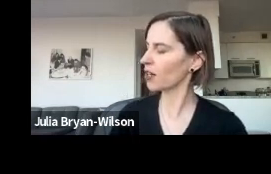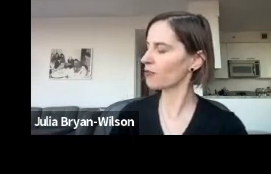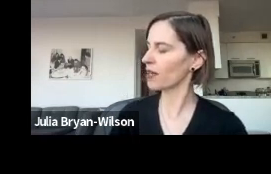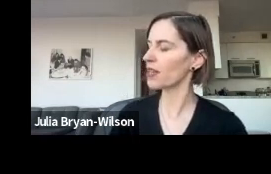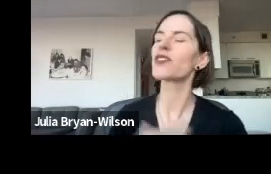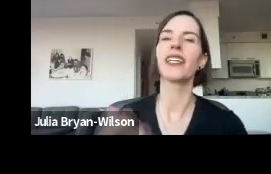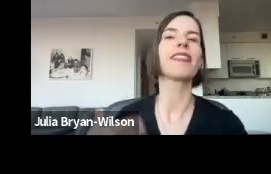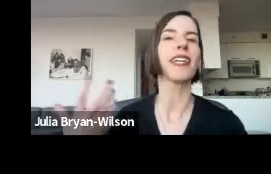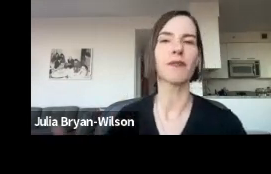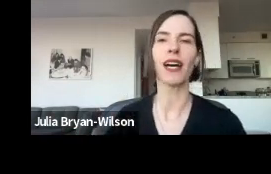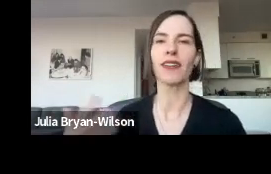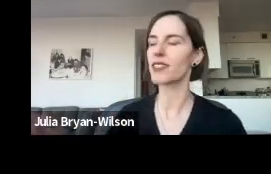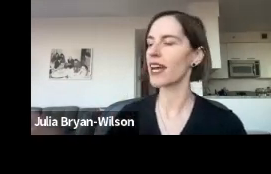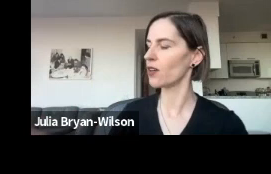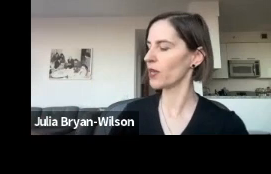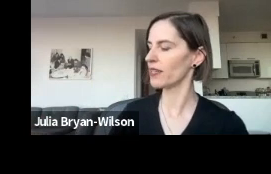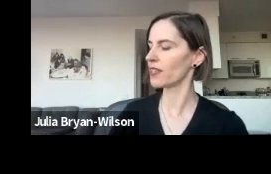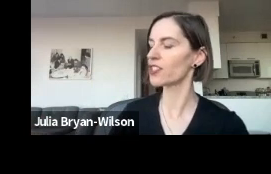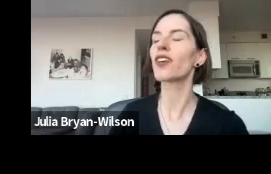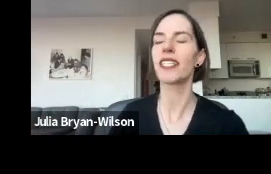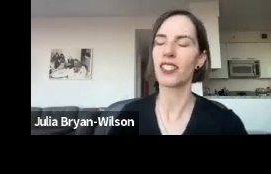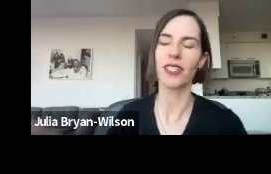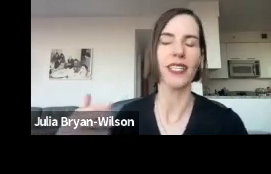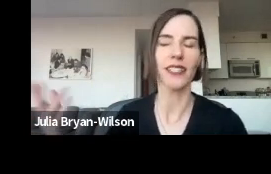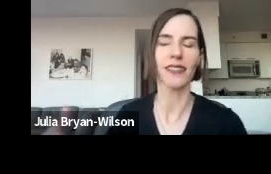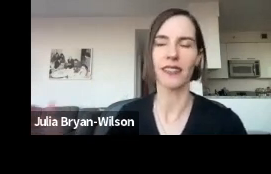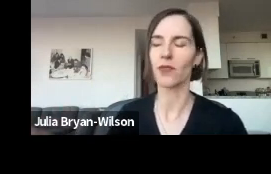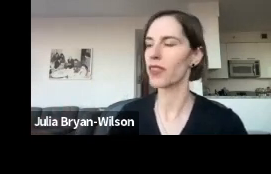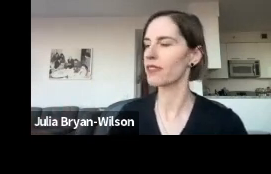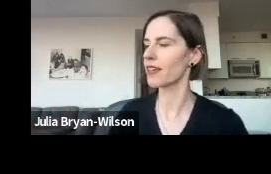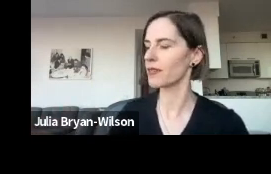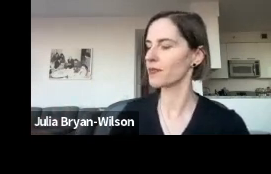And part of what I'm interested in thinking about is how we construct histories